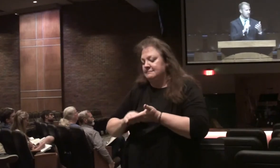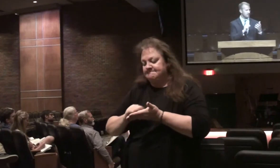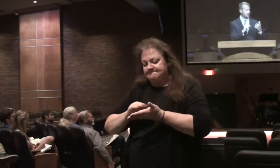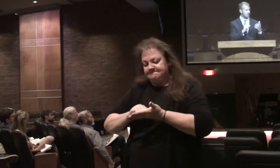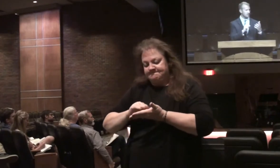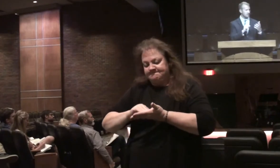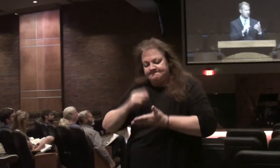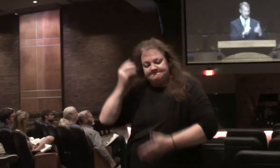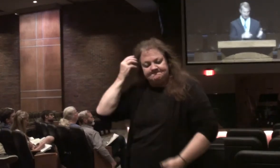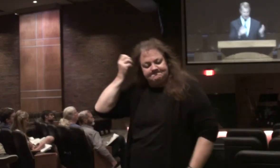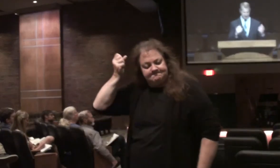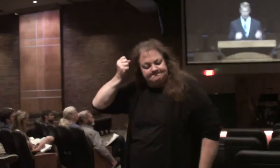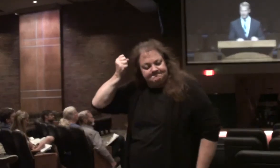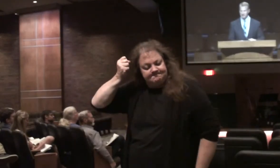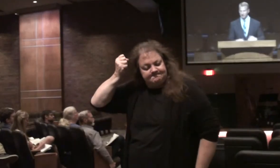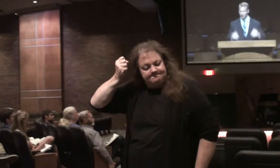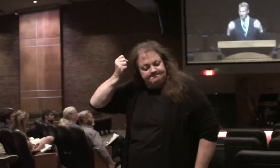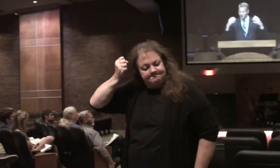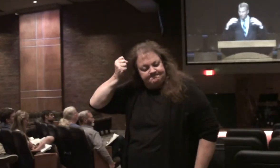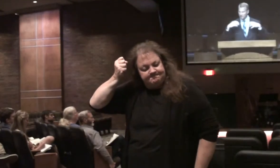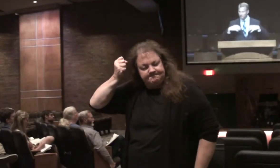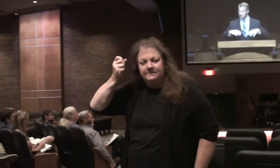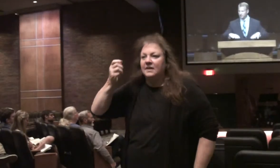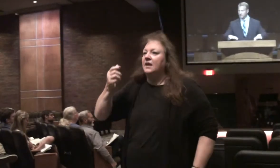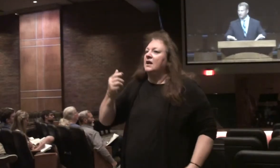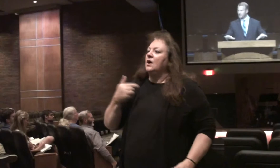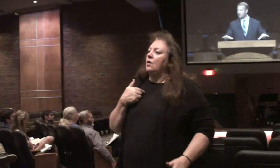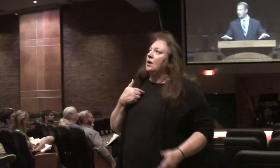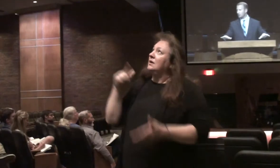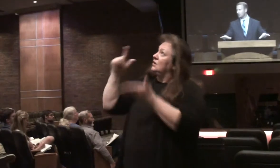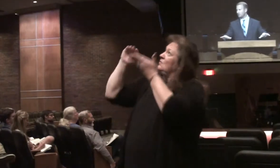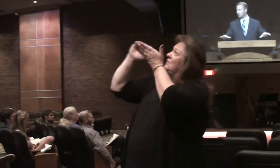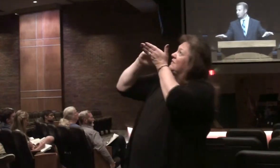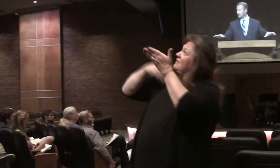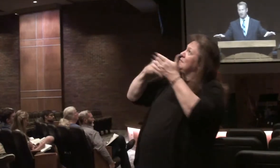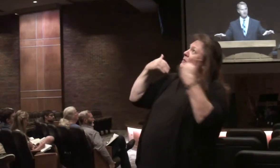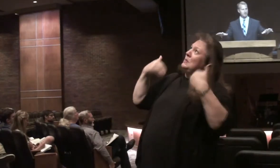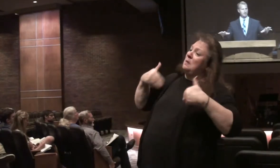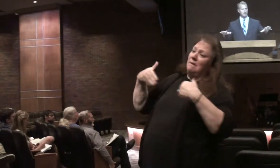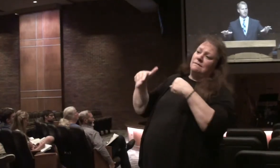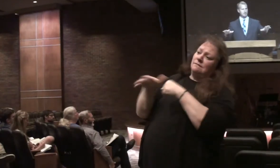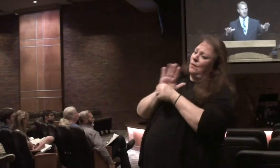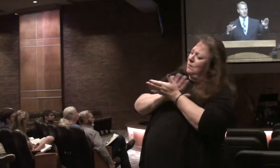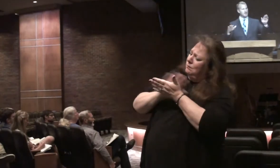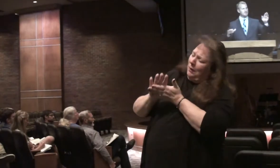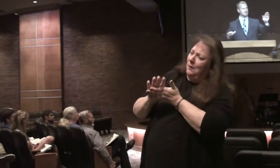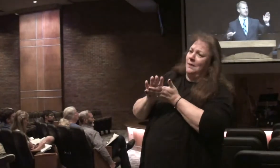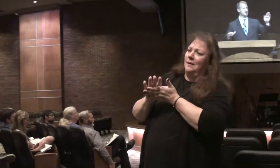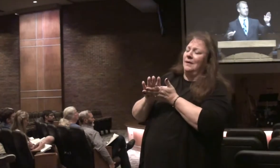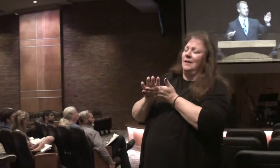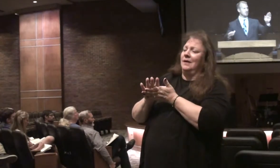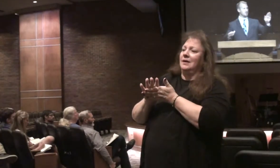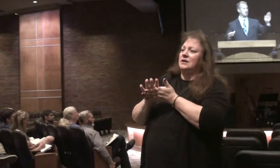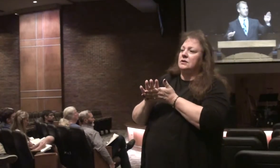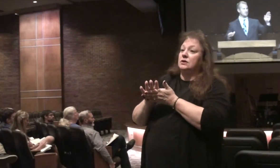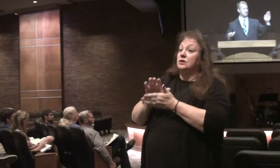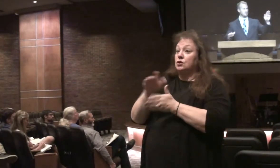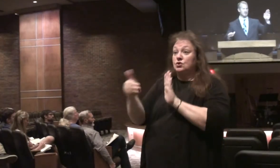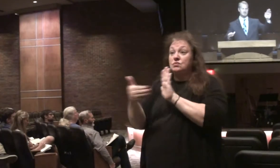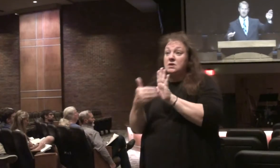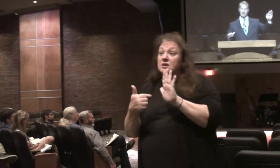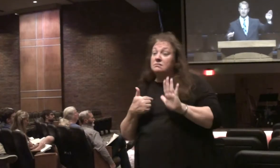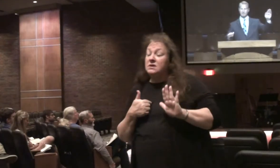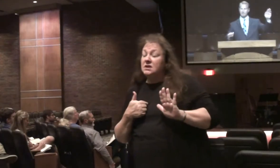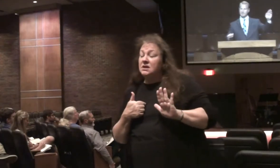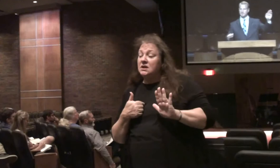it. The illustration breaks down. But we as believers have been forgiven in the Lord fully. No one could ever sin against me to